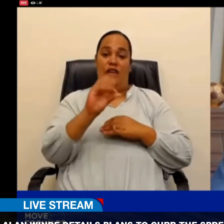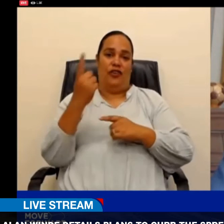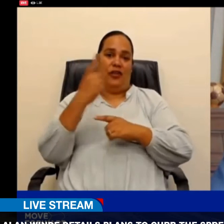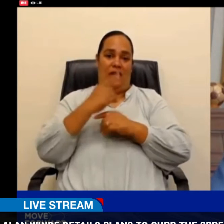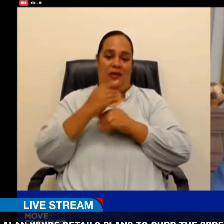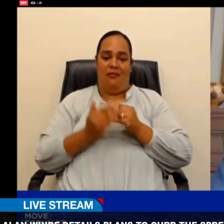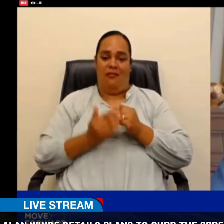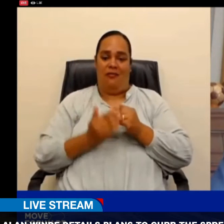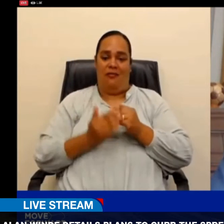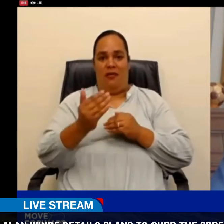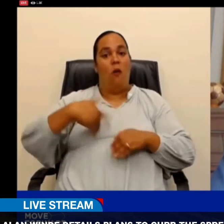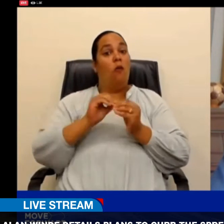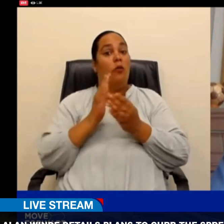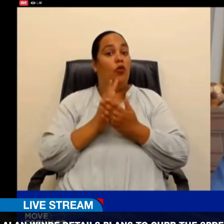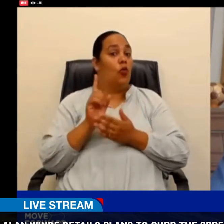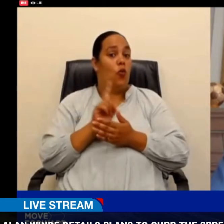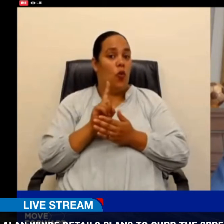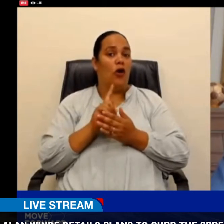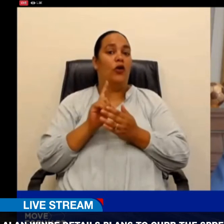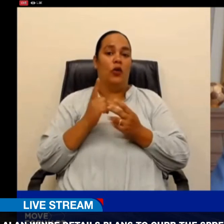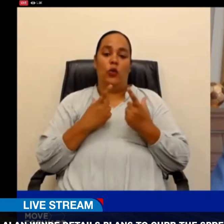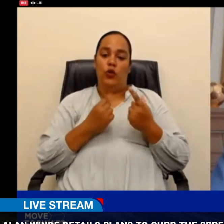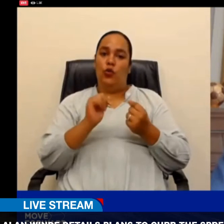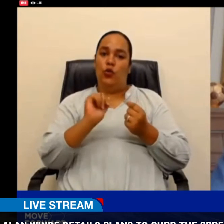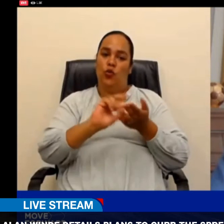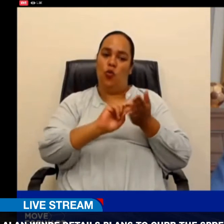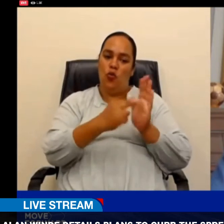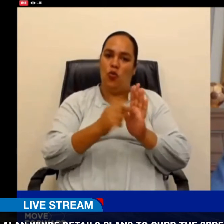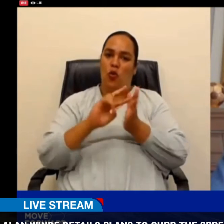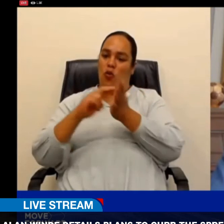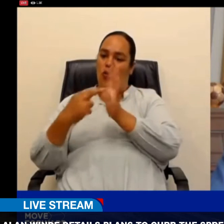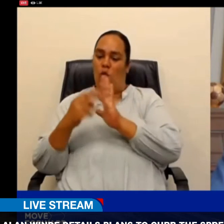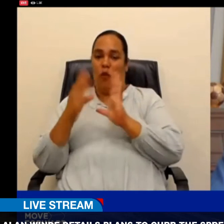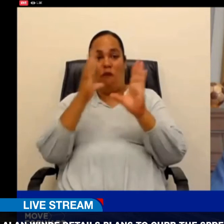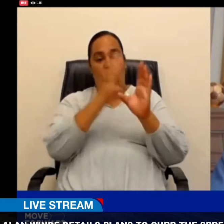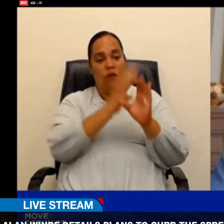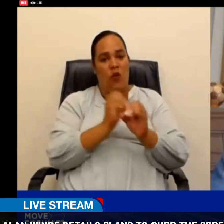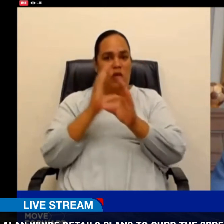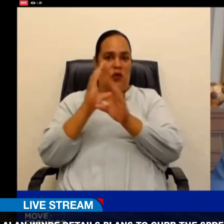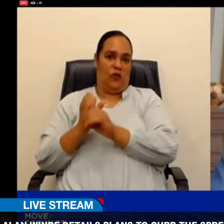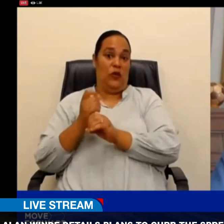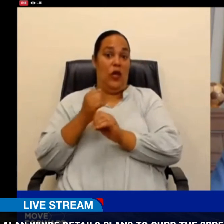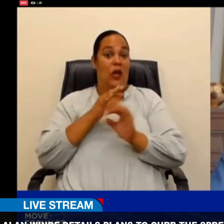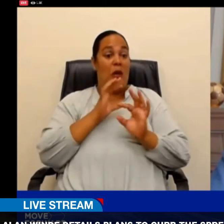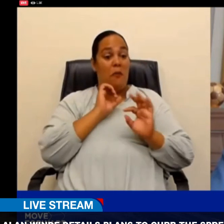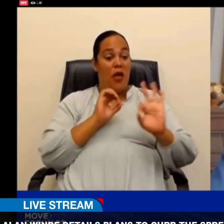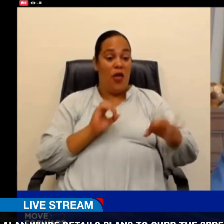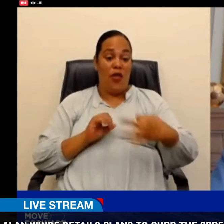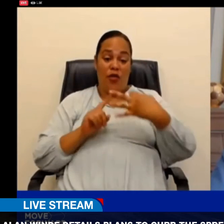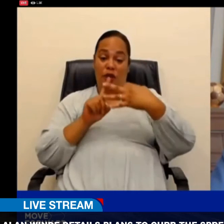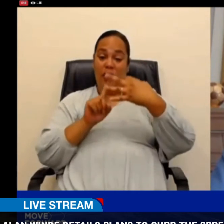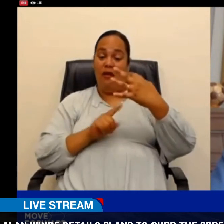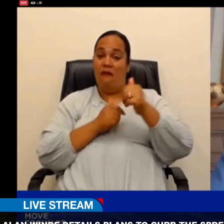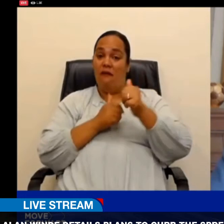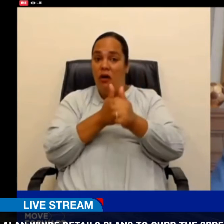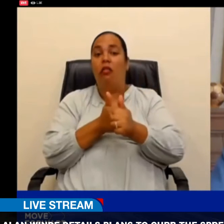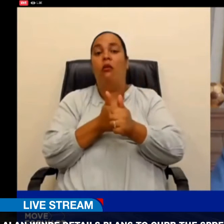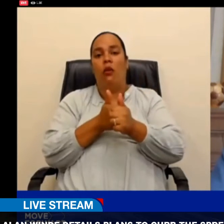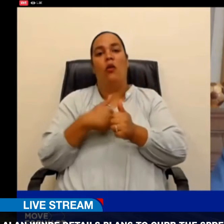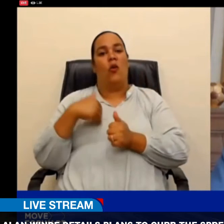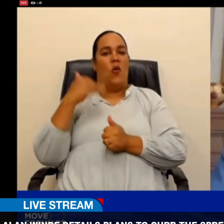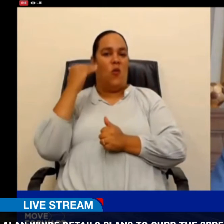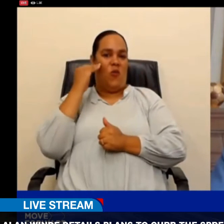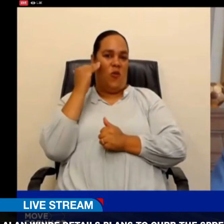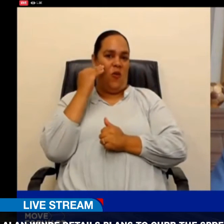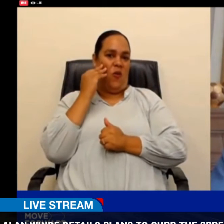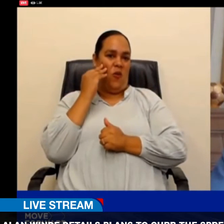Let's all make sure that we play our part, that we focus. If we follow these three areas, we know that we will, and this is